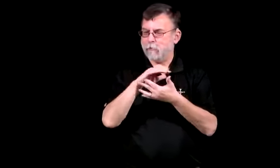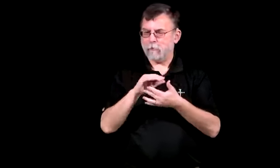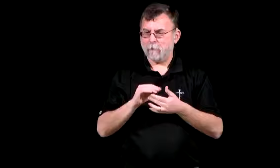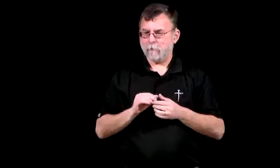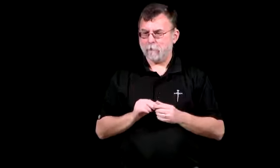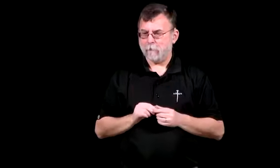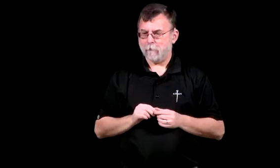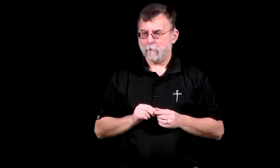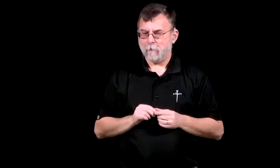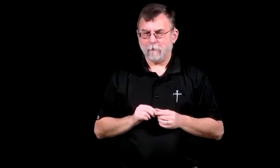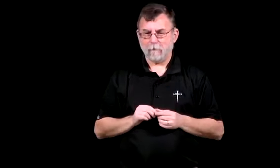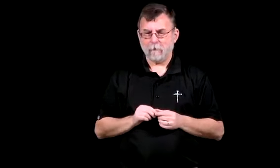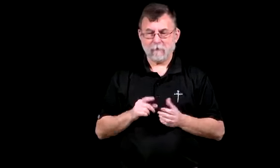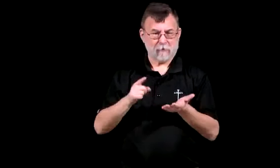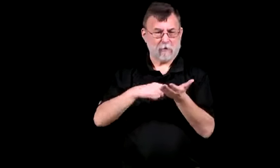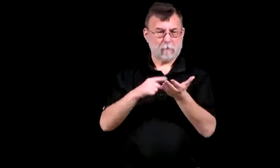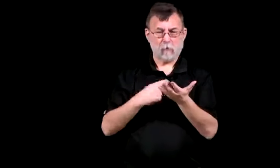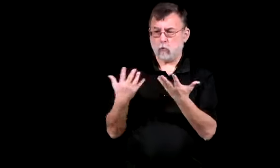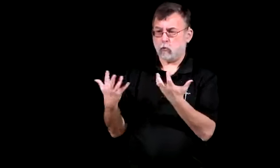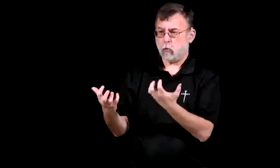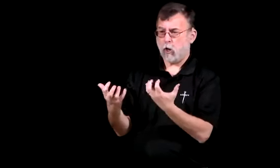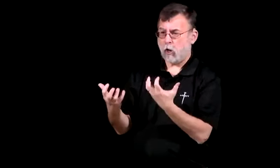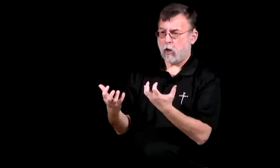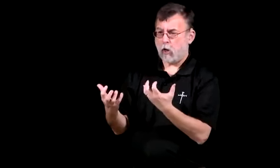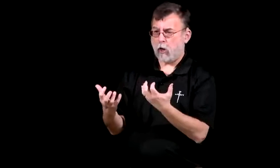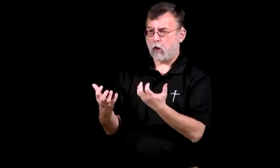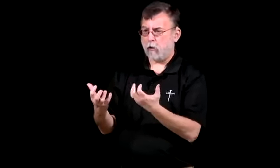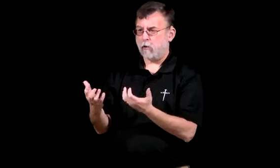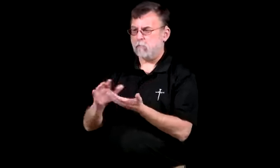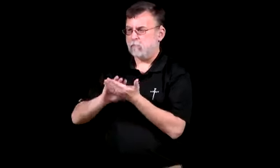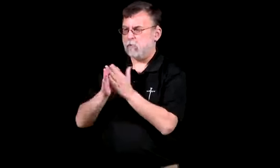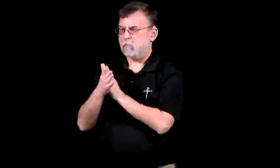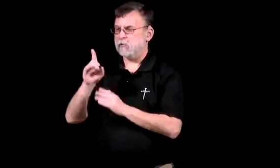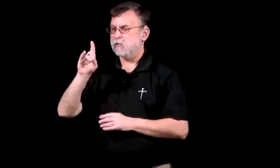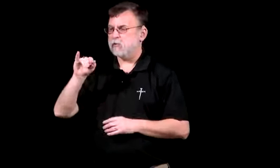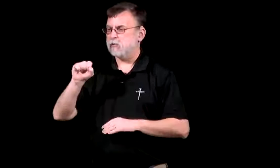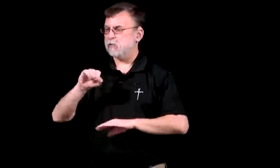And that also ties back into where our priorities lie.